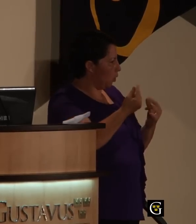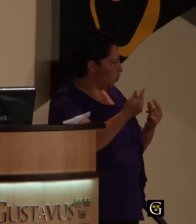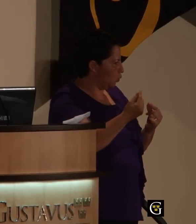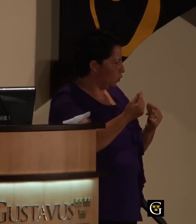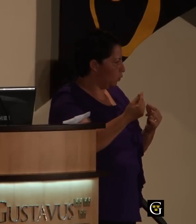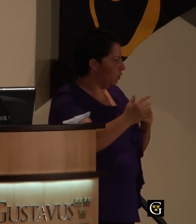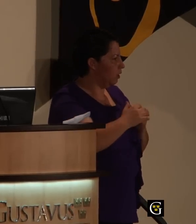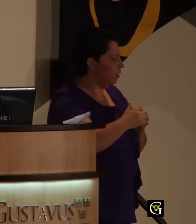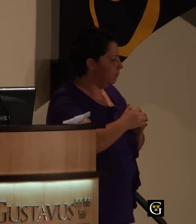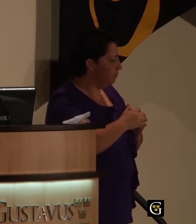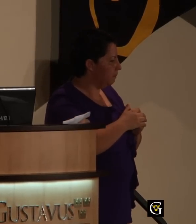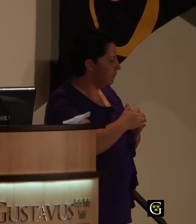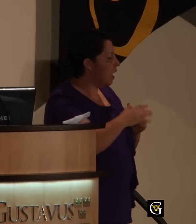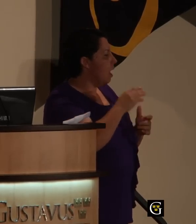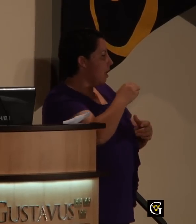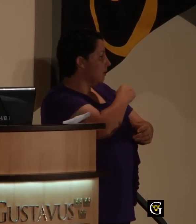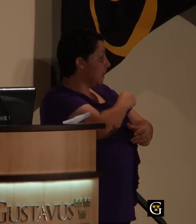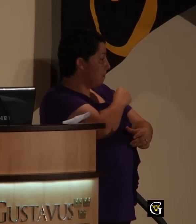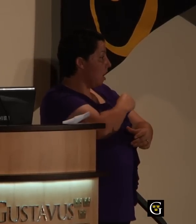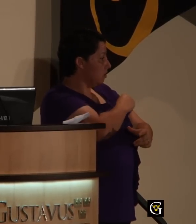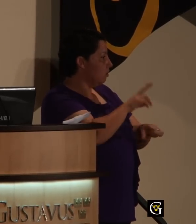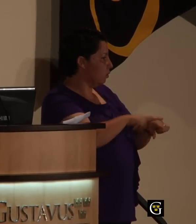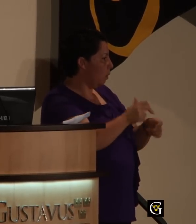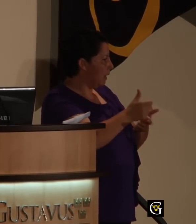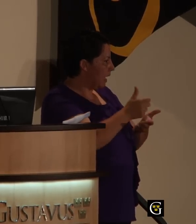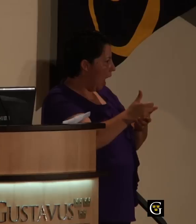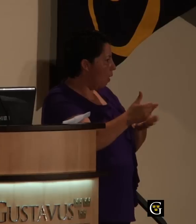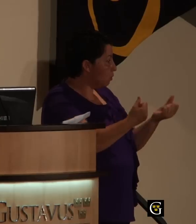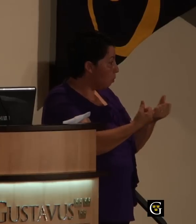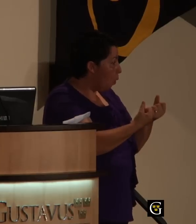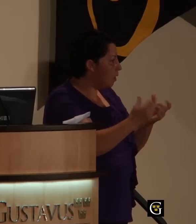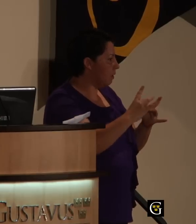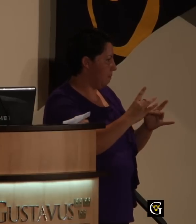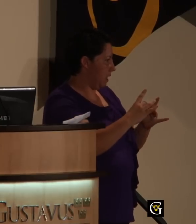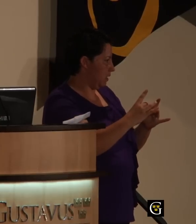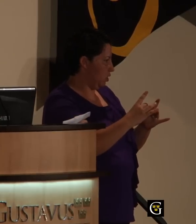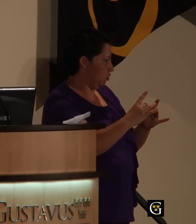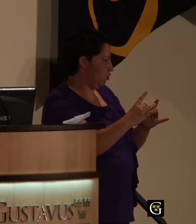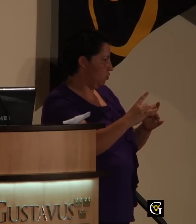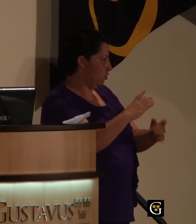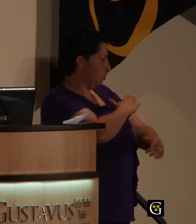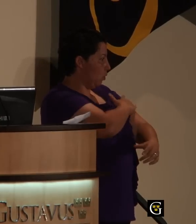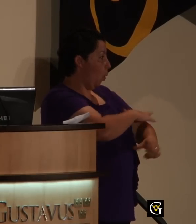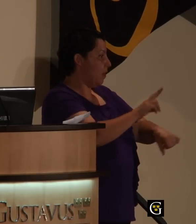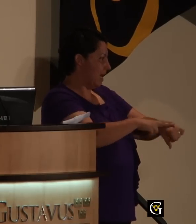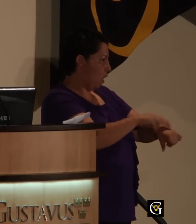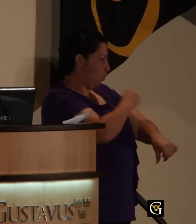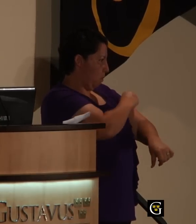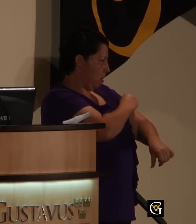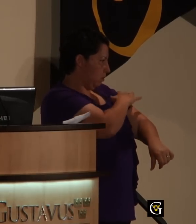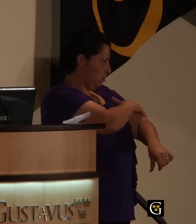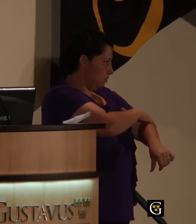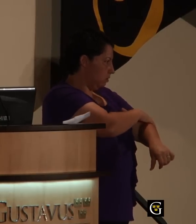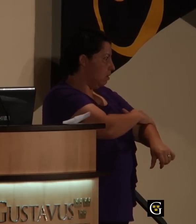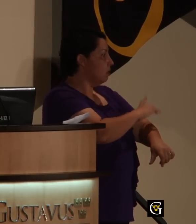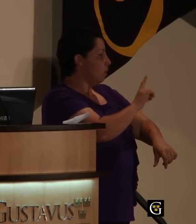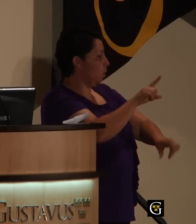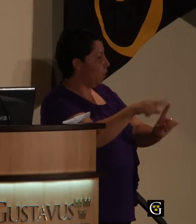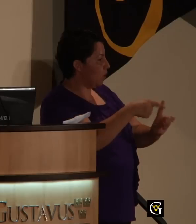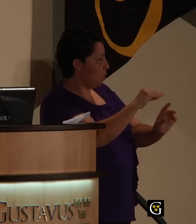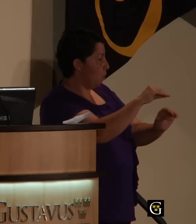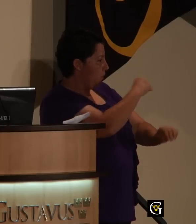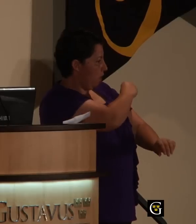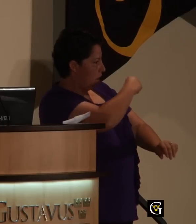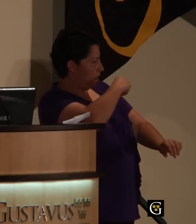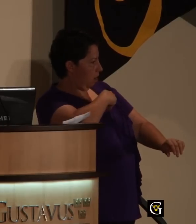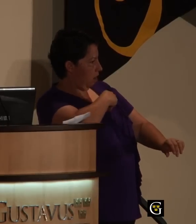also contract around it. So the signal is very noisy. So that's why you see sometimes the arm doesn't do the right thing, or it goes a bit the